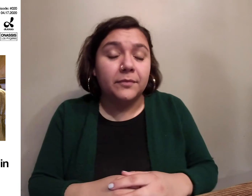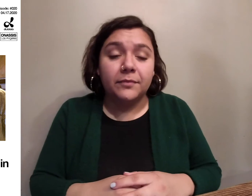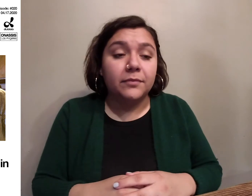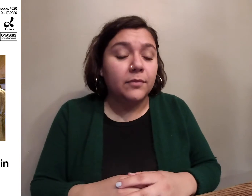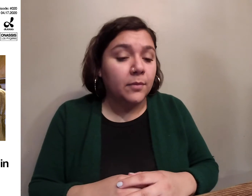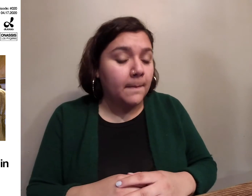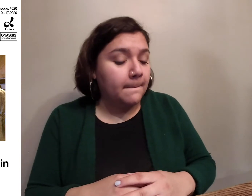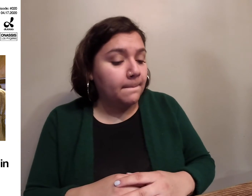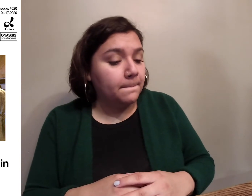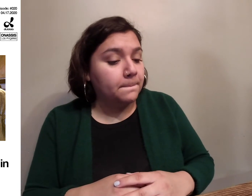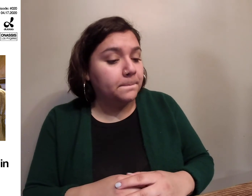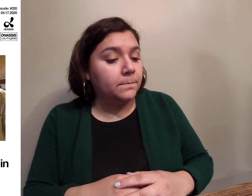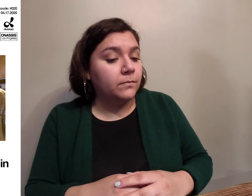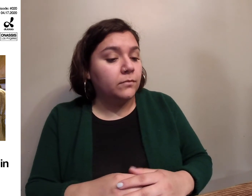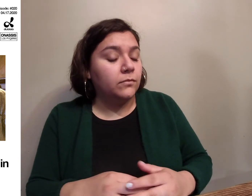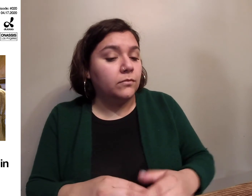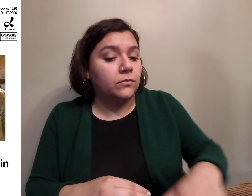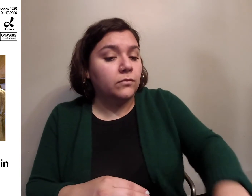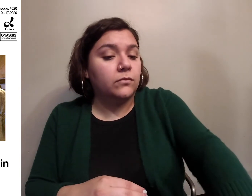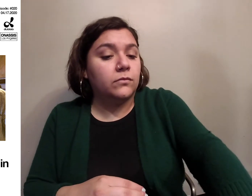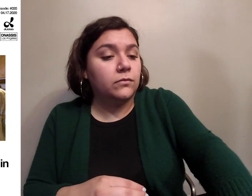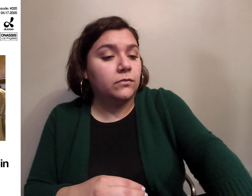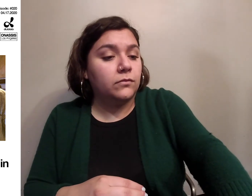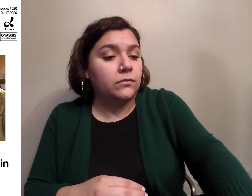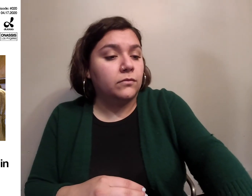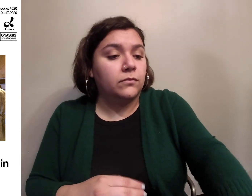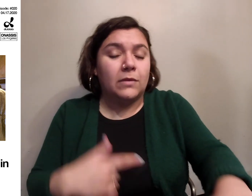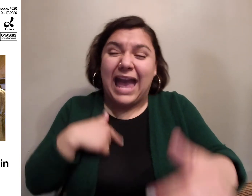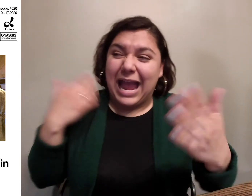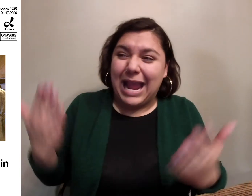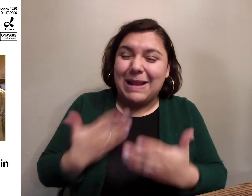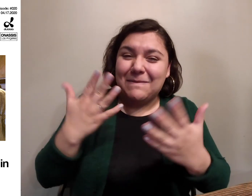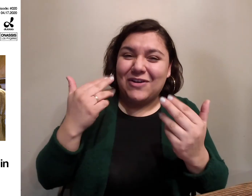racism now. I am here for it. Yeah, I am here for it. I know.